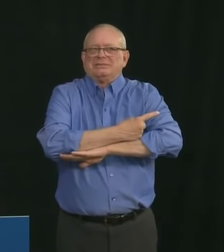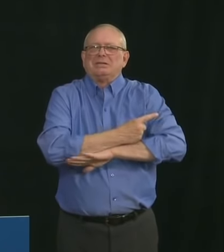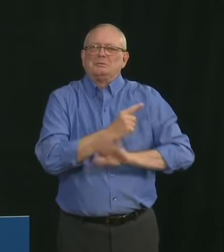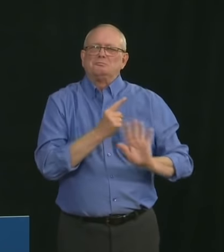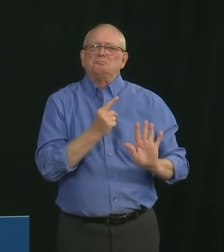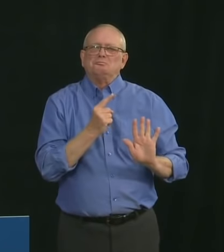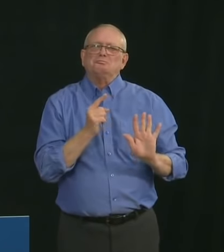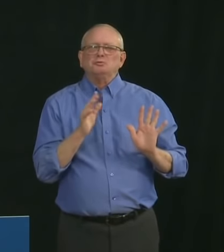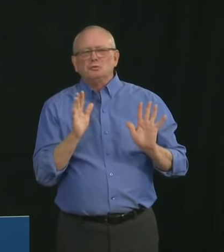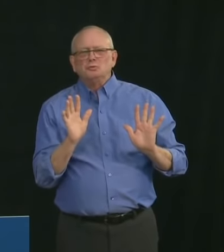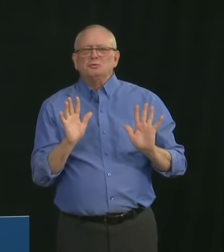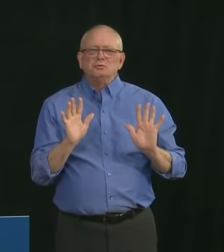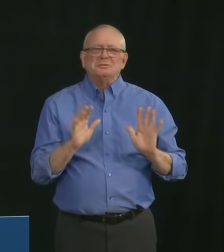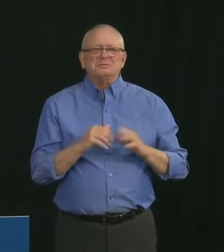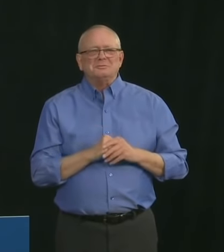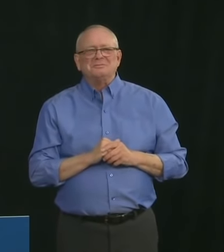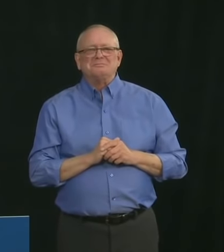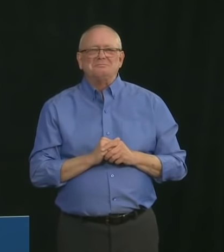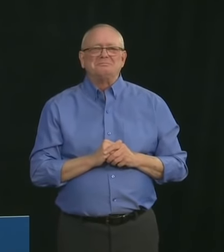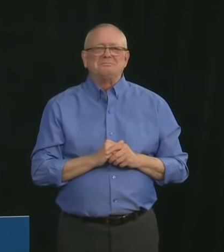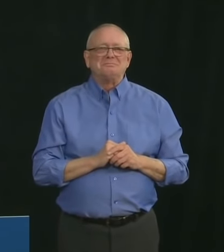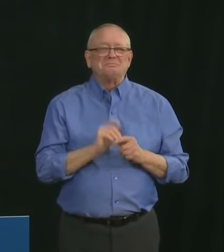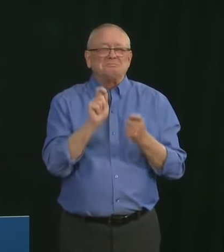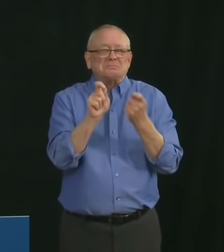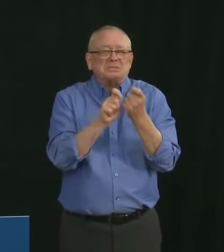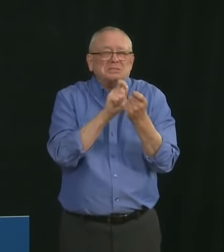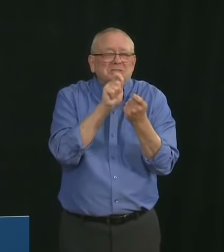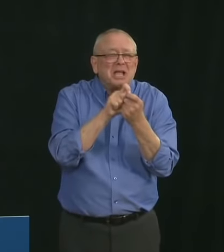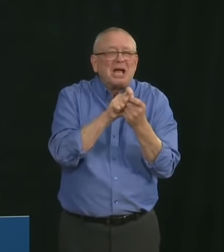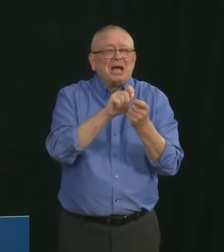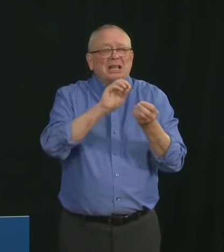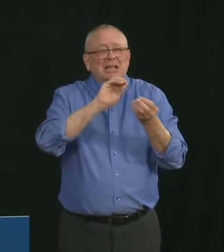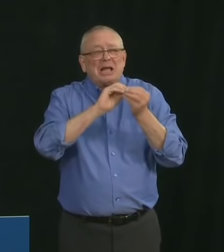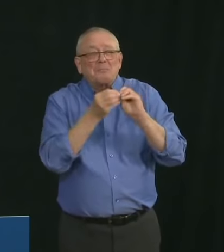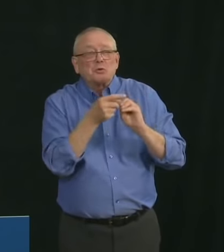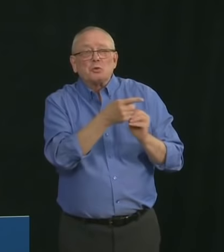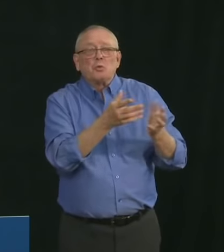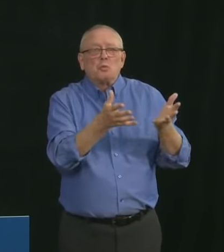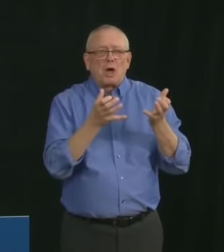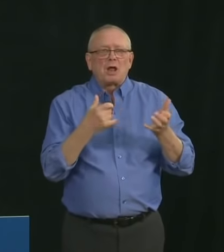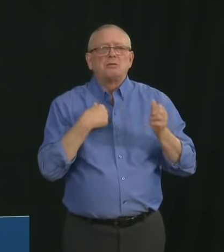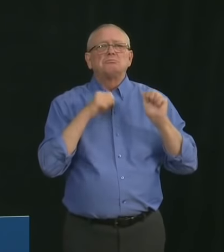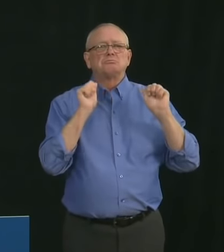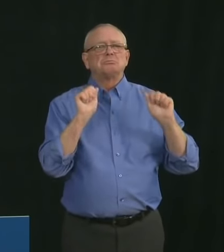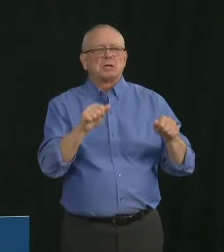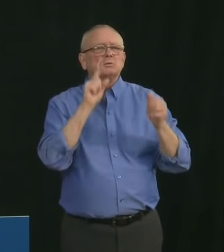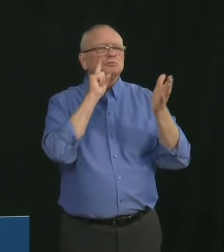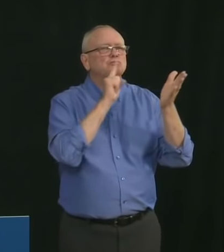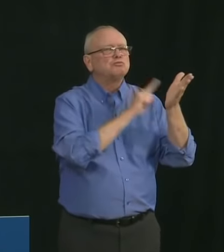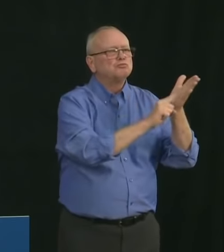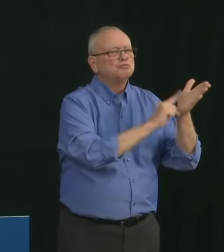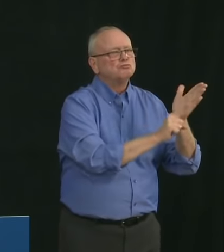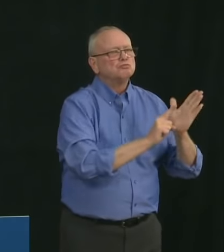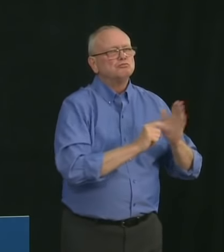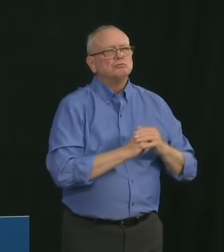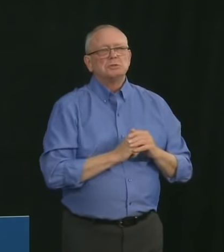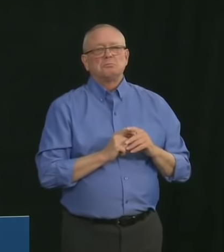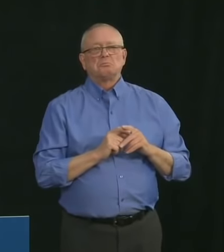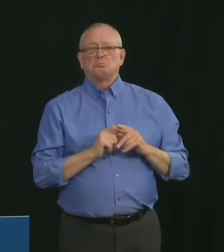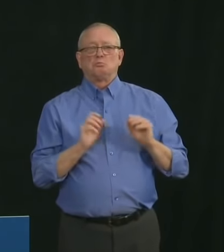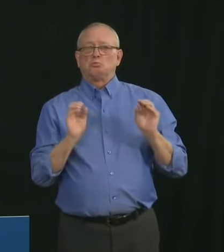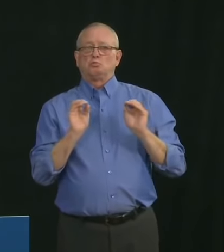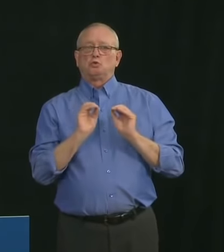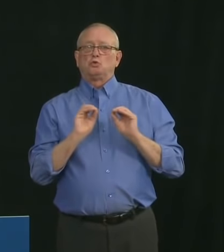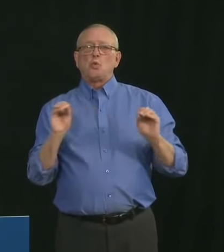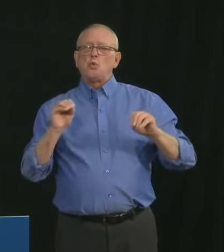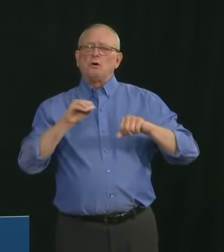on the exact numbers if that's something that's of interest. But again, there were no people were put at risk from the perspective of the